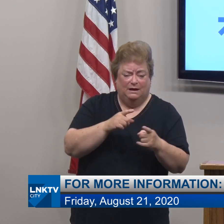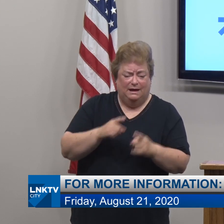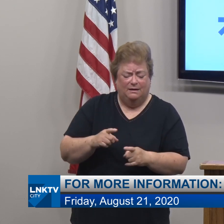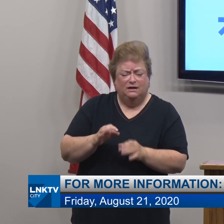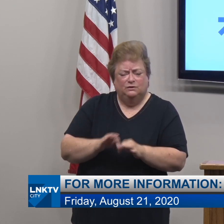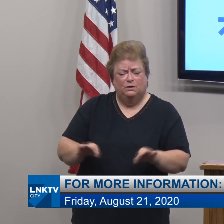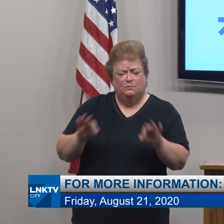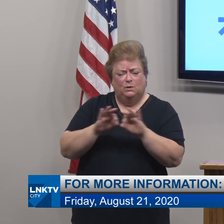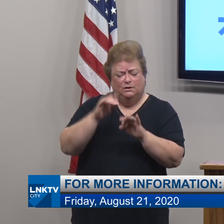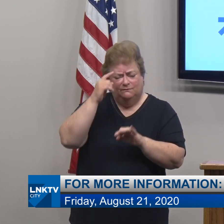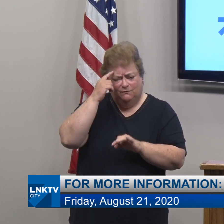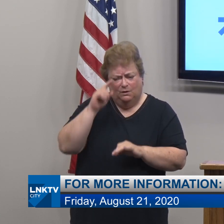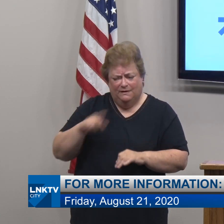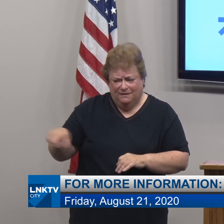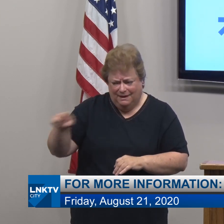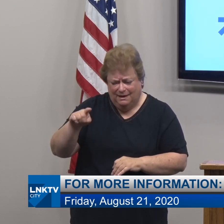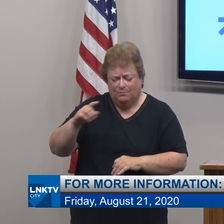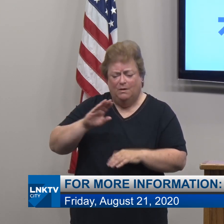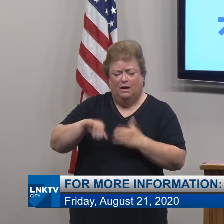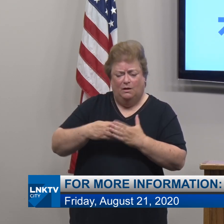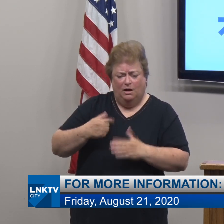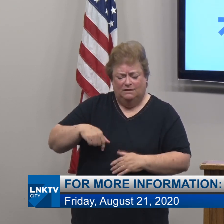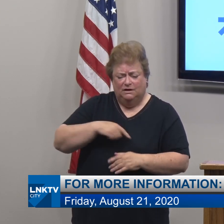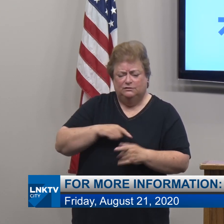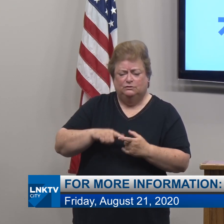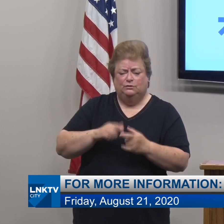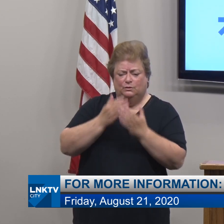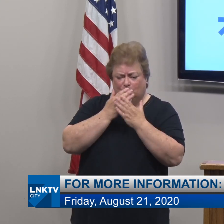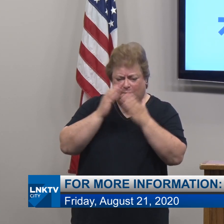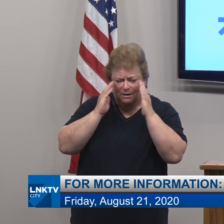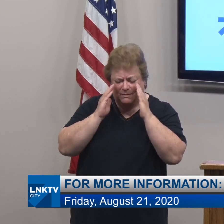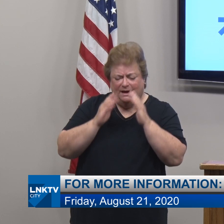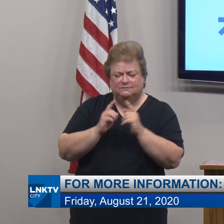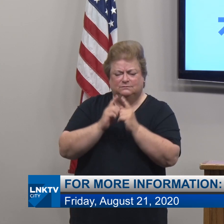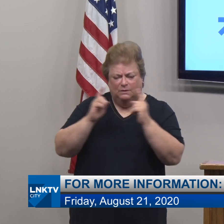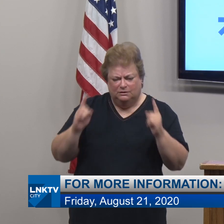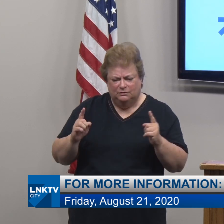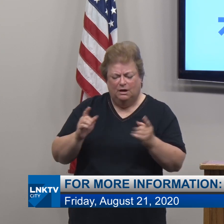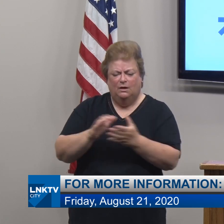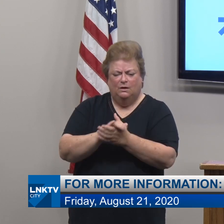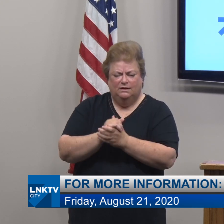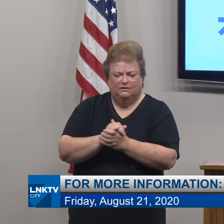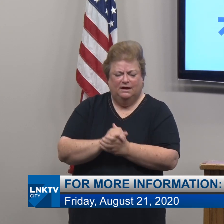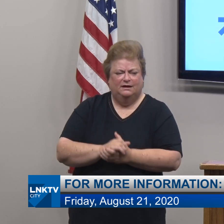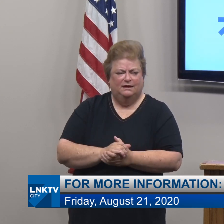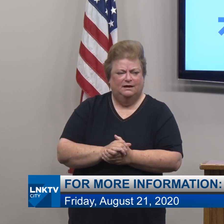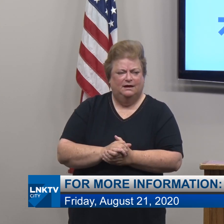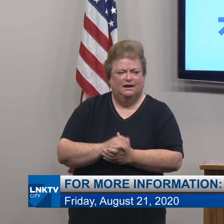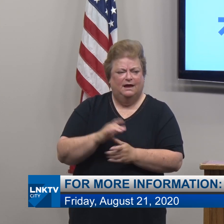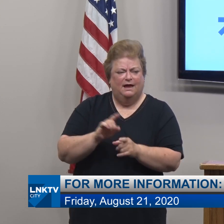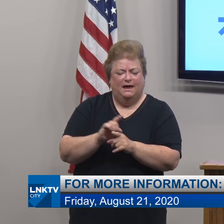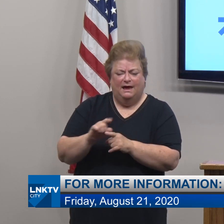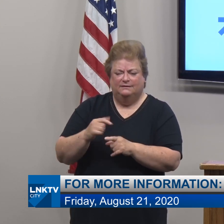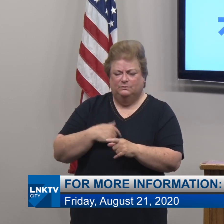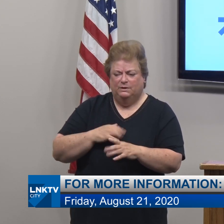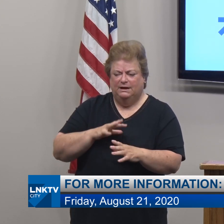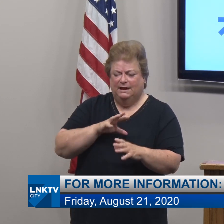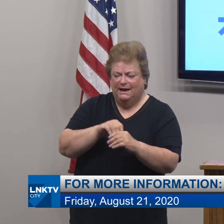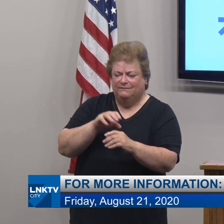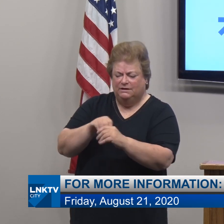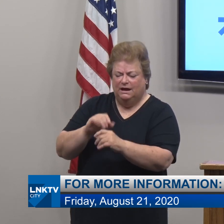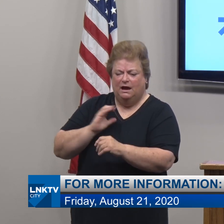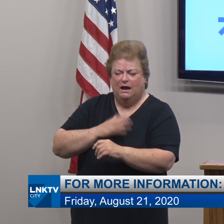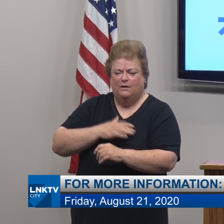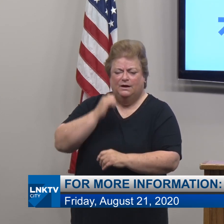all of us to continue to wear masks and wash our hands and watch our distance, keeping 6 feet from others, as we engage in everyday